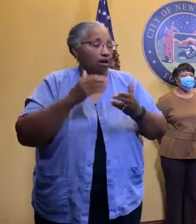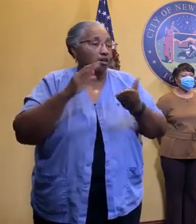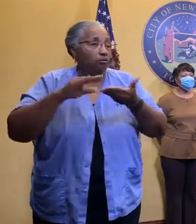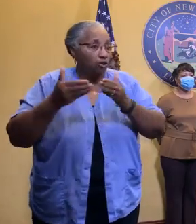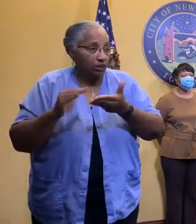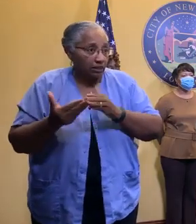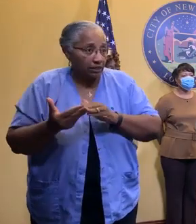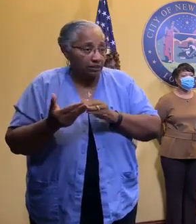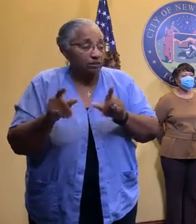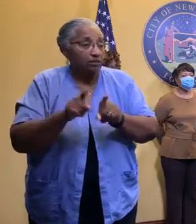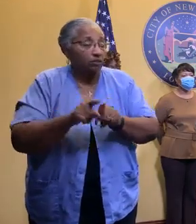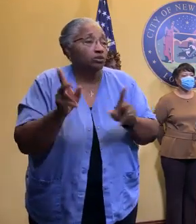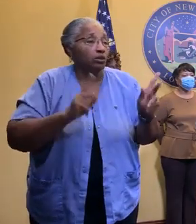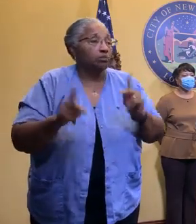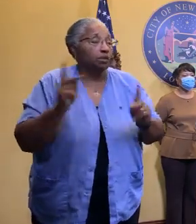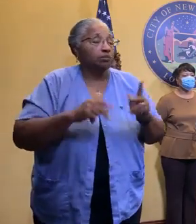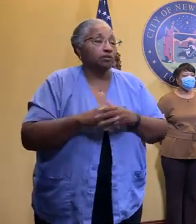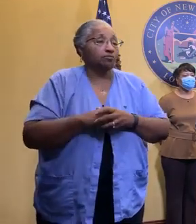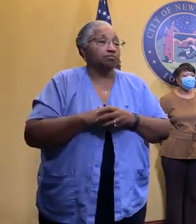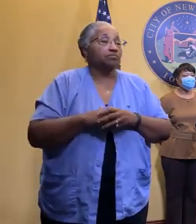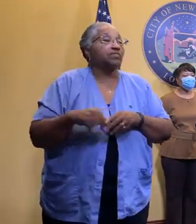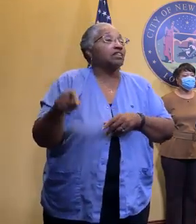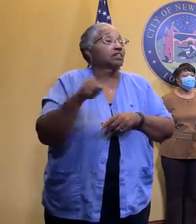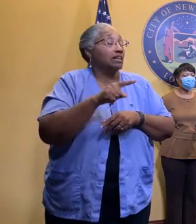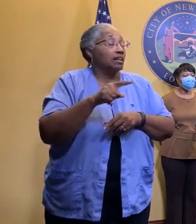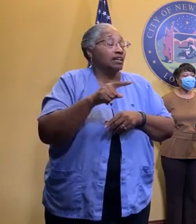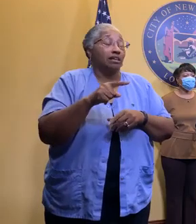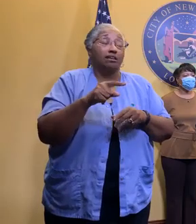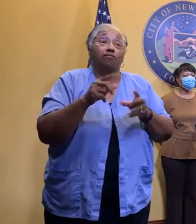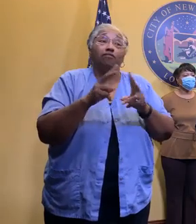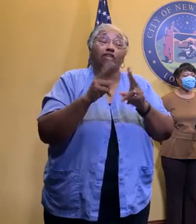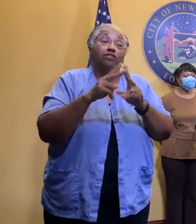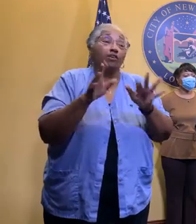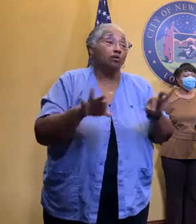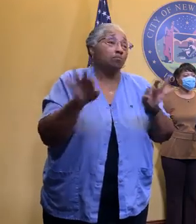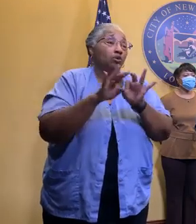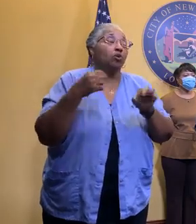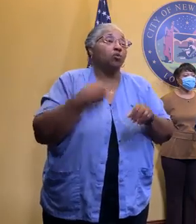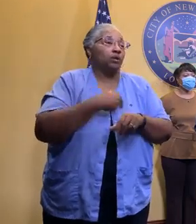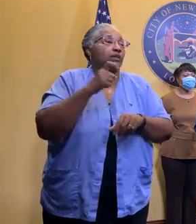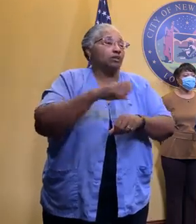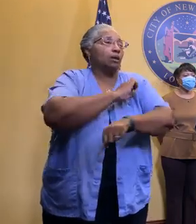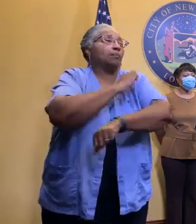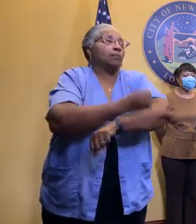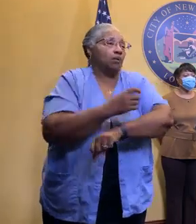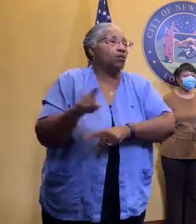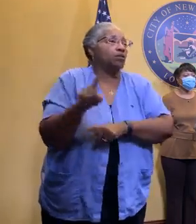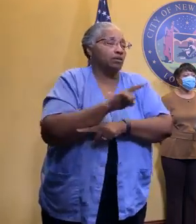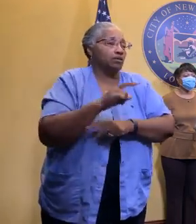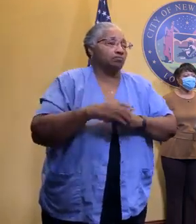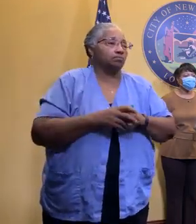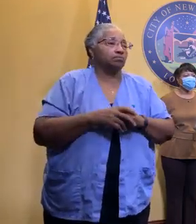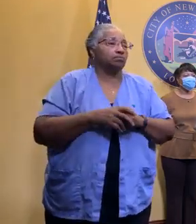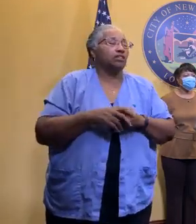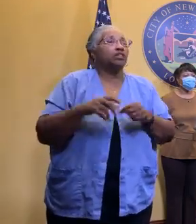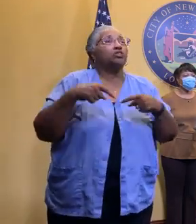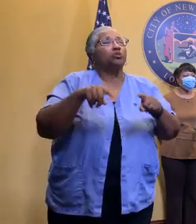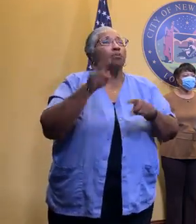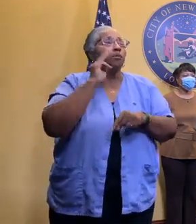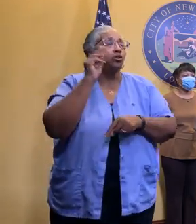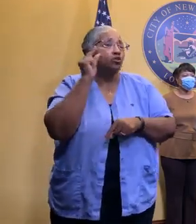people therein. They are resources that are our most valuable resources, and we need to empower them. As a result, I was sitting around during Mardi